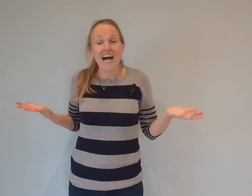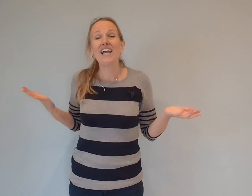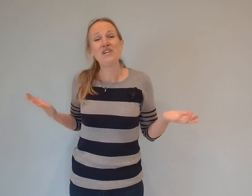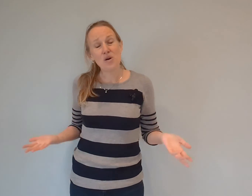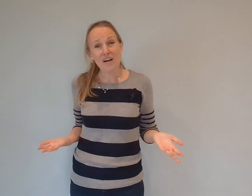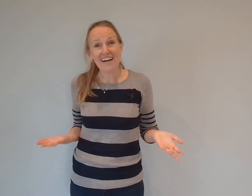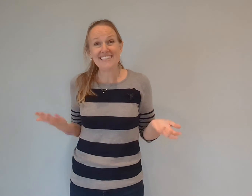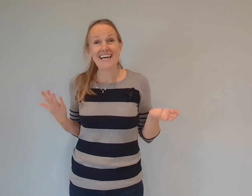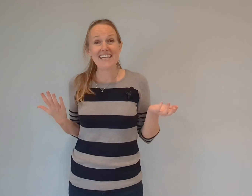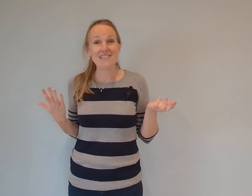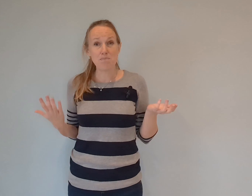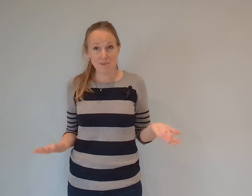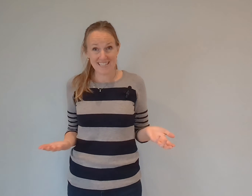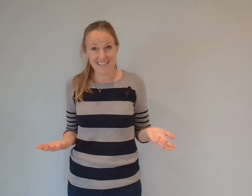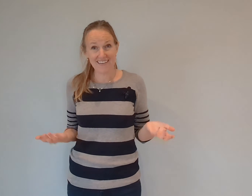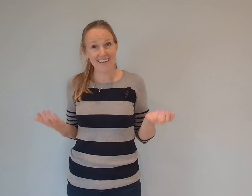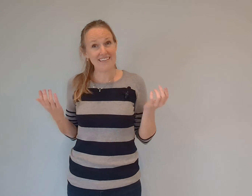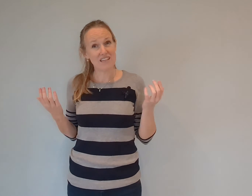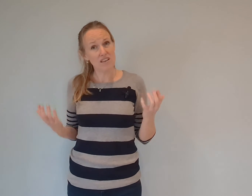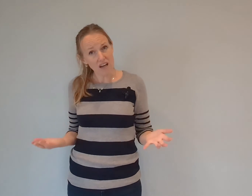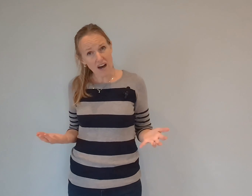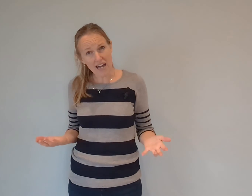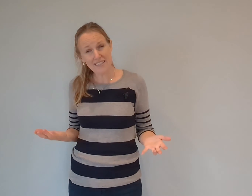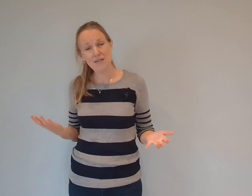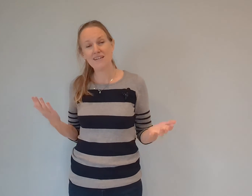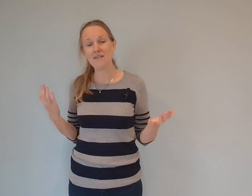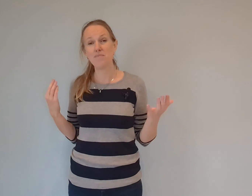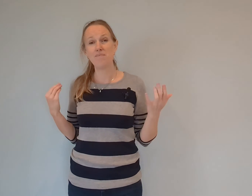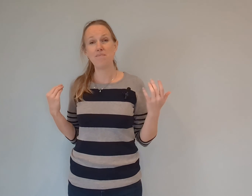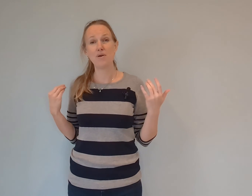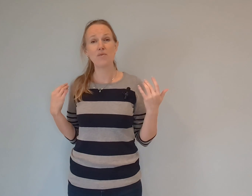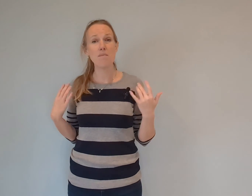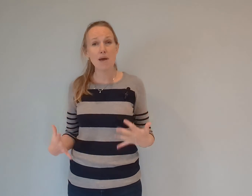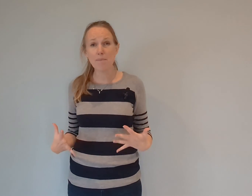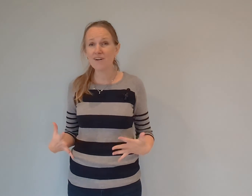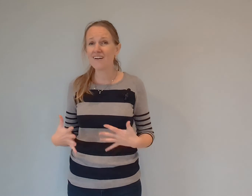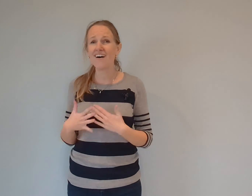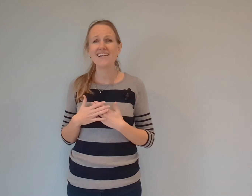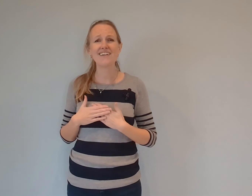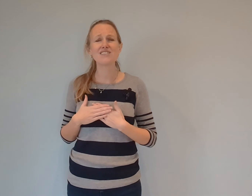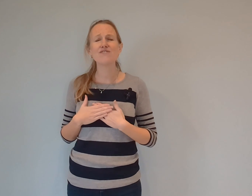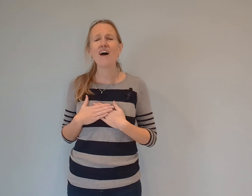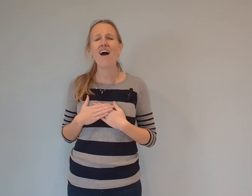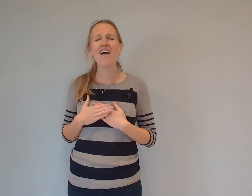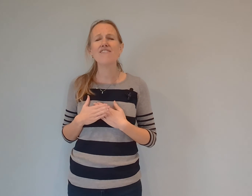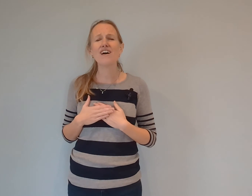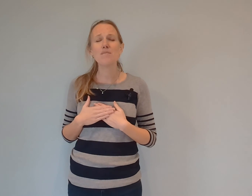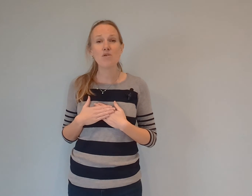I know, guys, that is busy and it's a lot, but remember, God cares far, far more